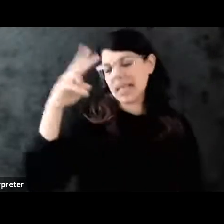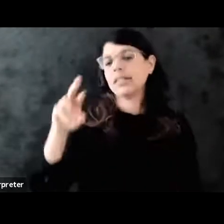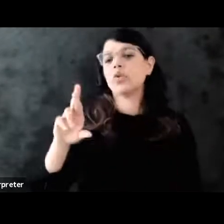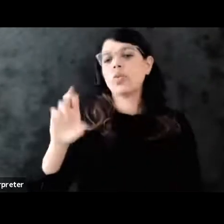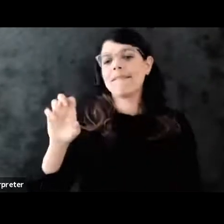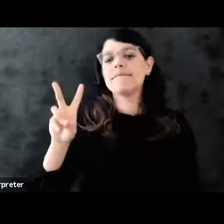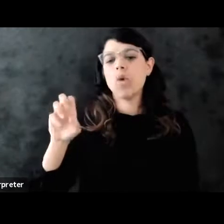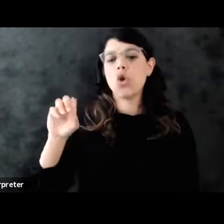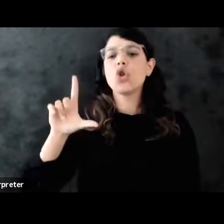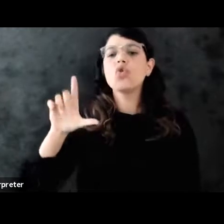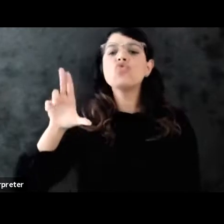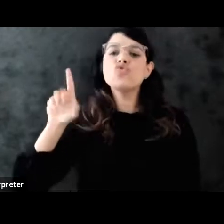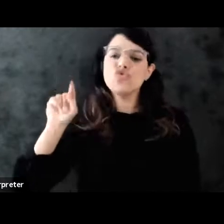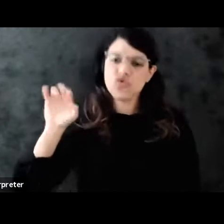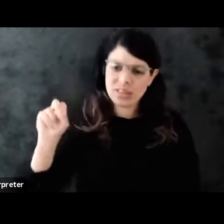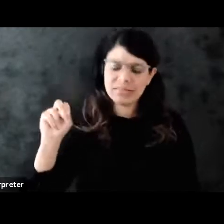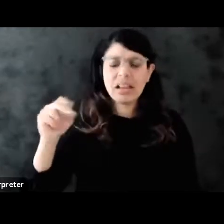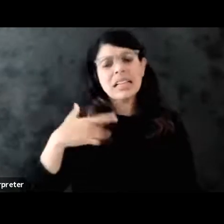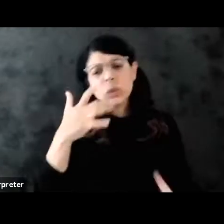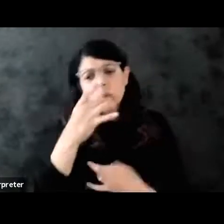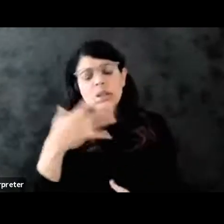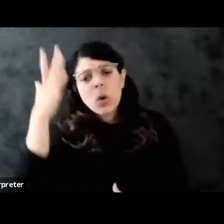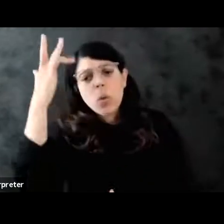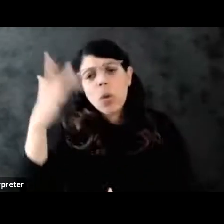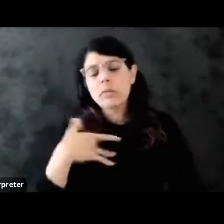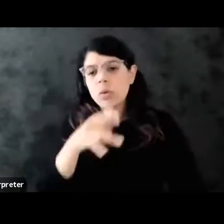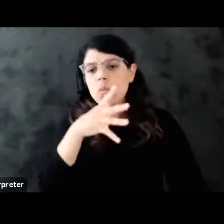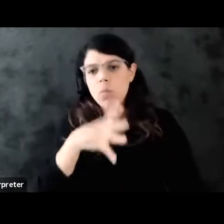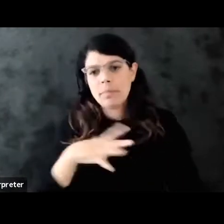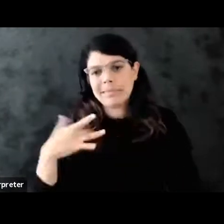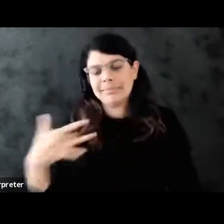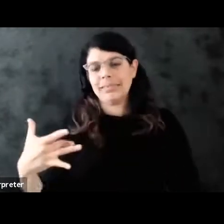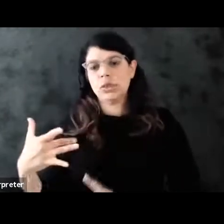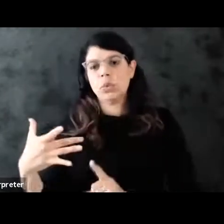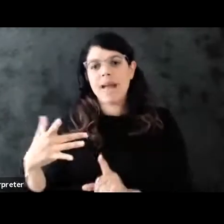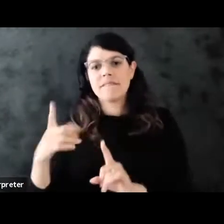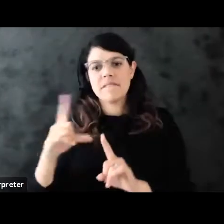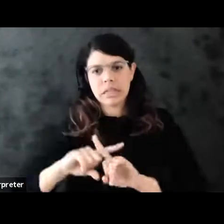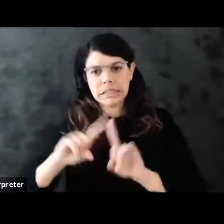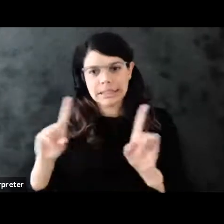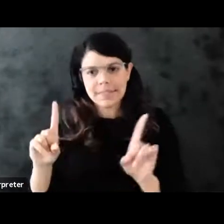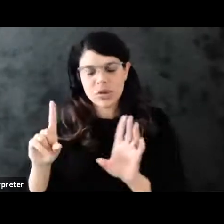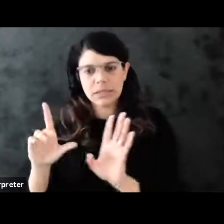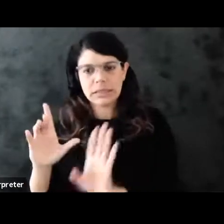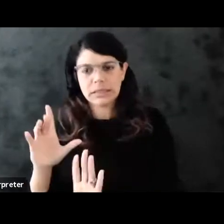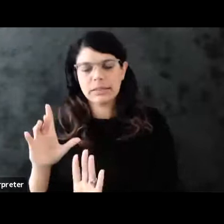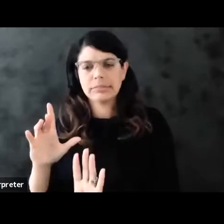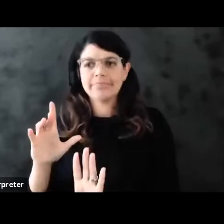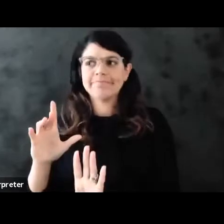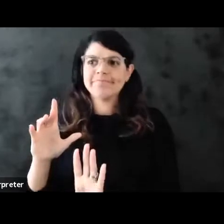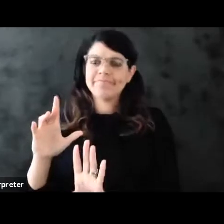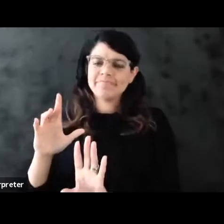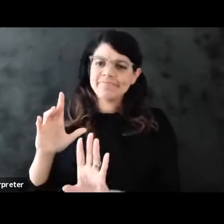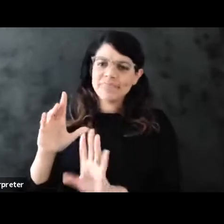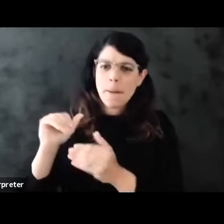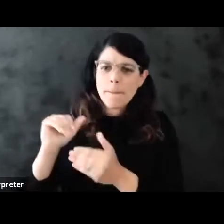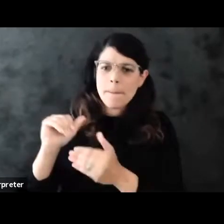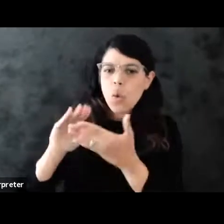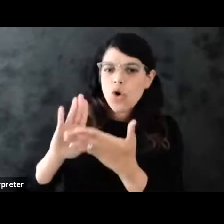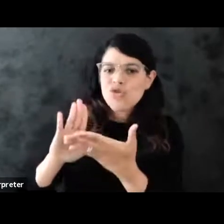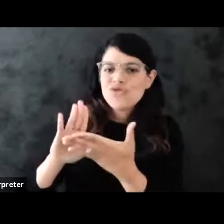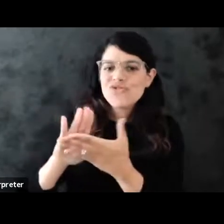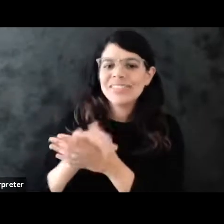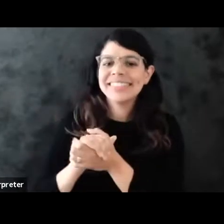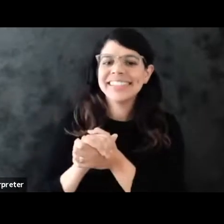different style than men that in terms of organizing. Las comadres, pass the word around. They